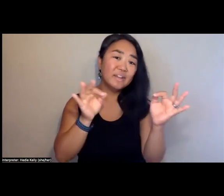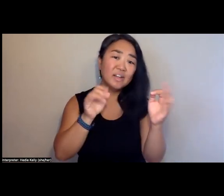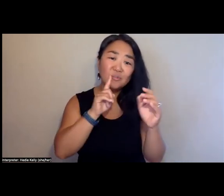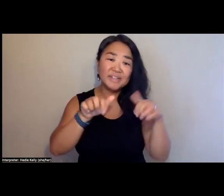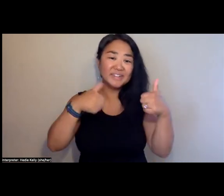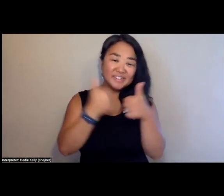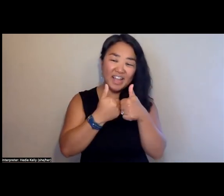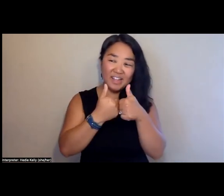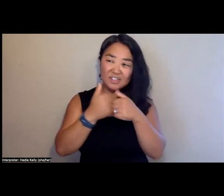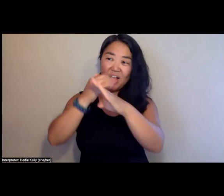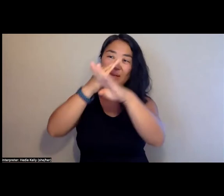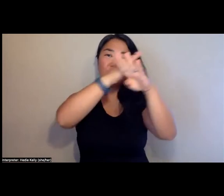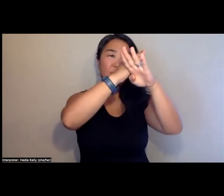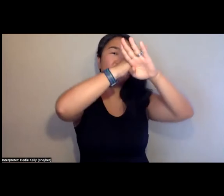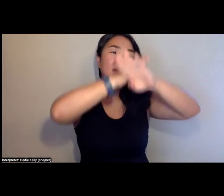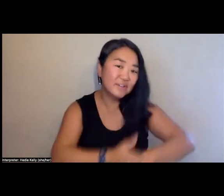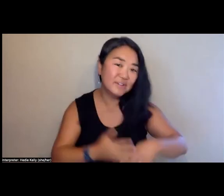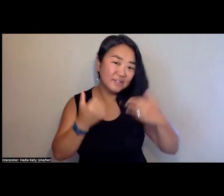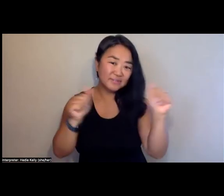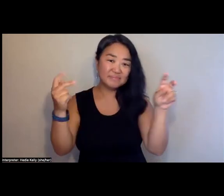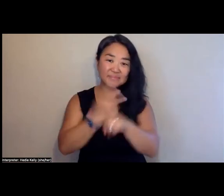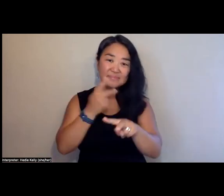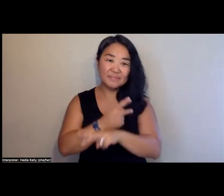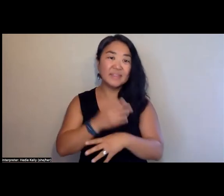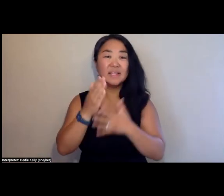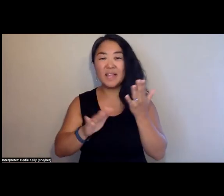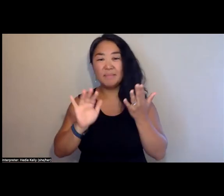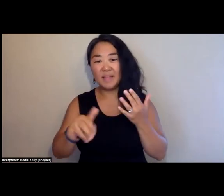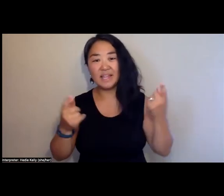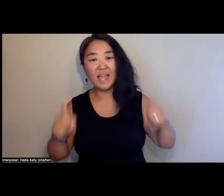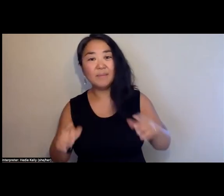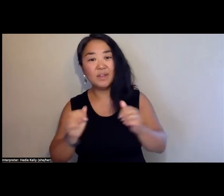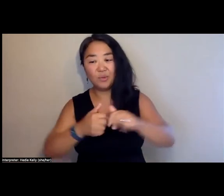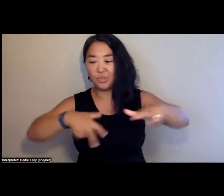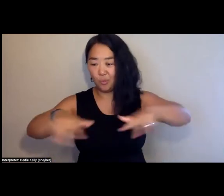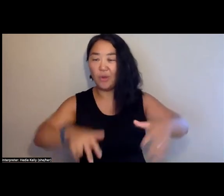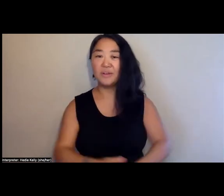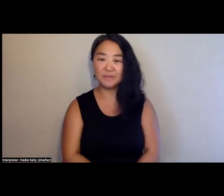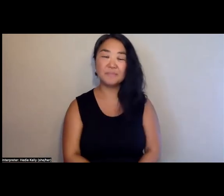in assorted ways. Those are some of the things going on with the walk right now.